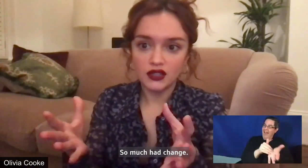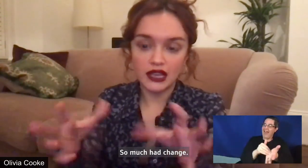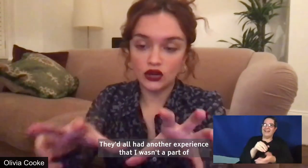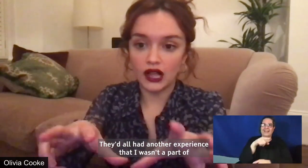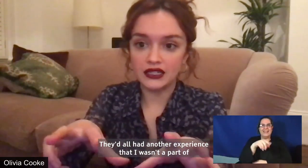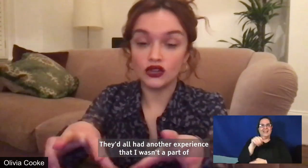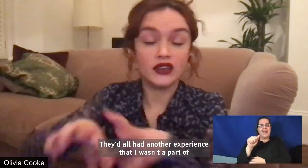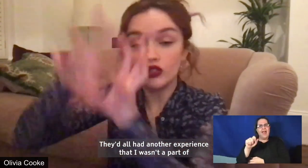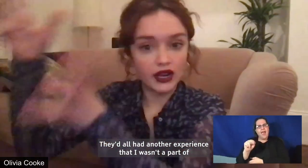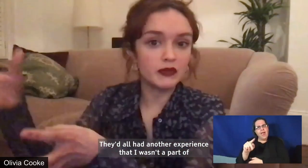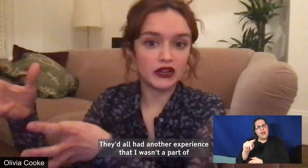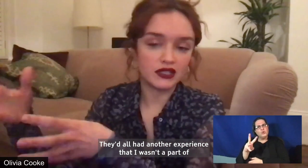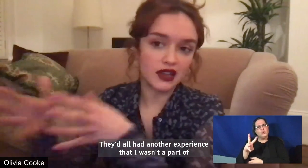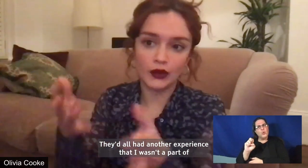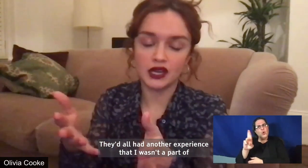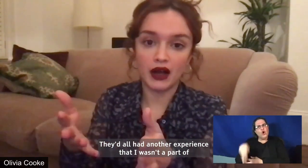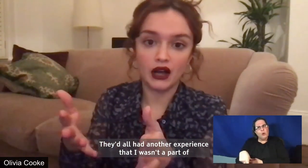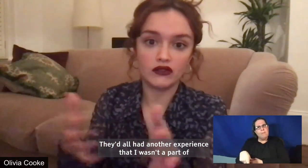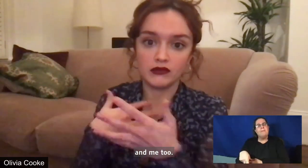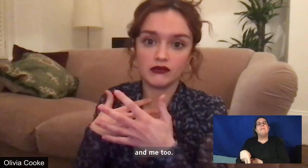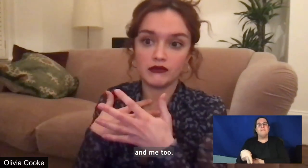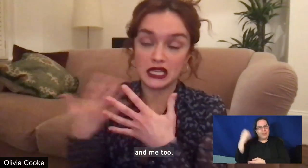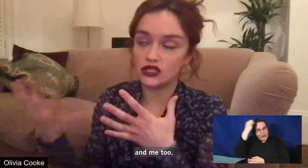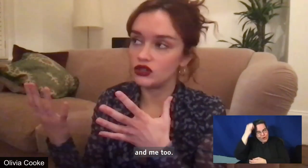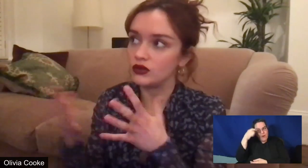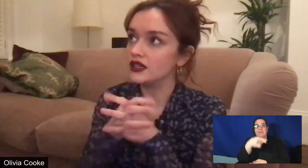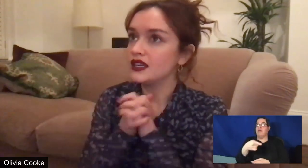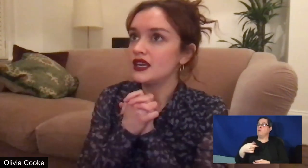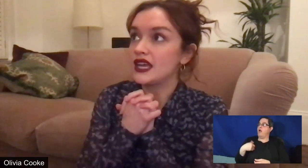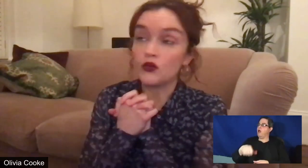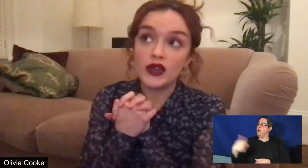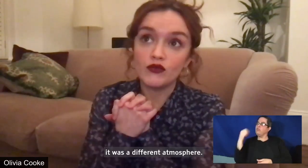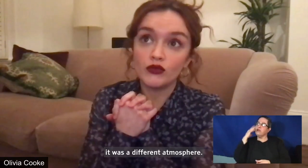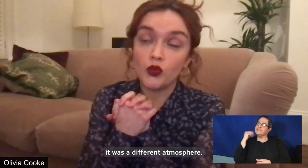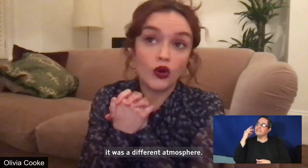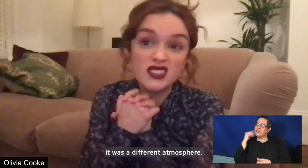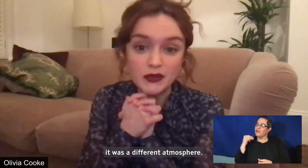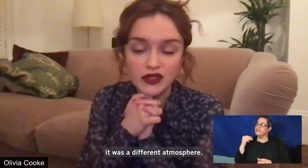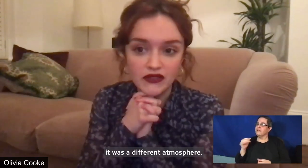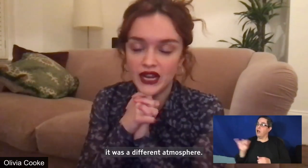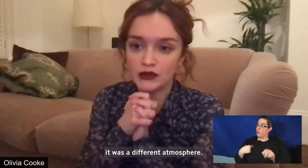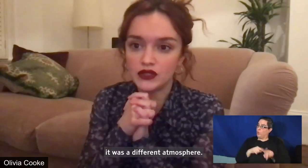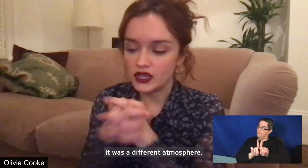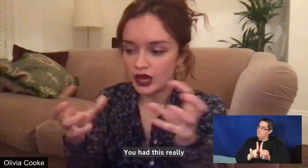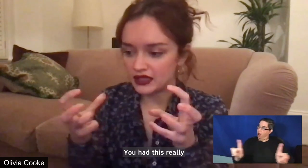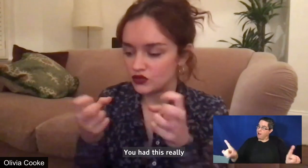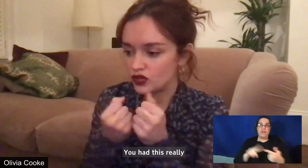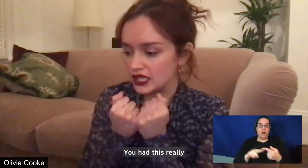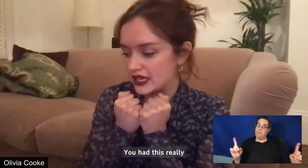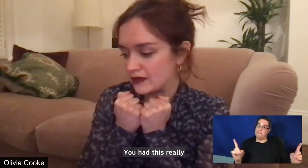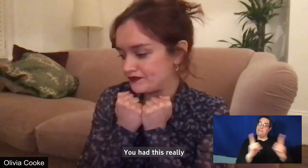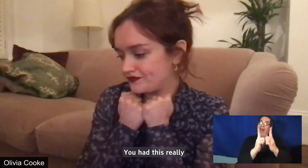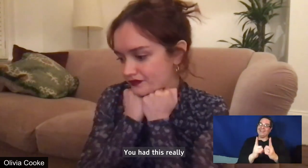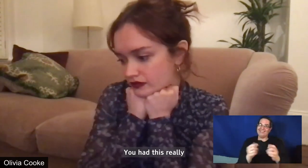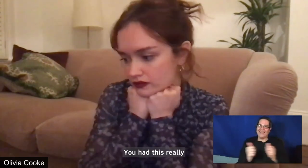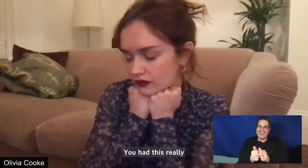changed. They'd all had another experience that I wasn't a part of, and me too. And it was a different atmosphere. You had this